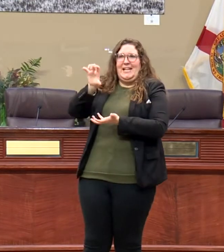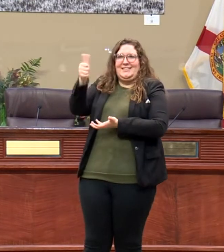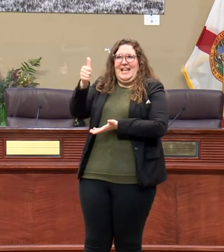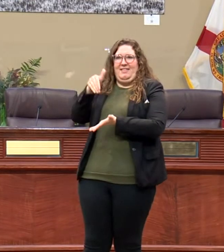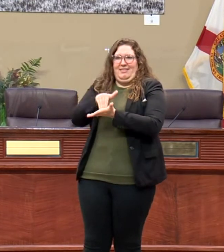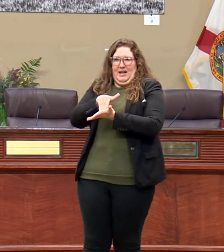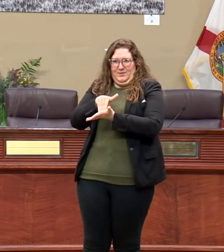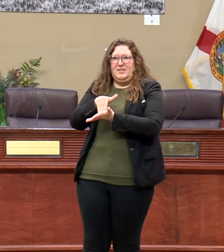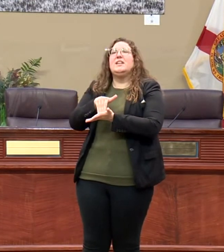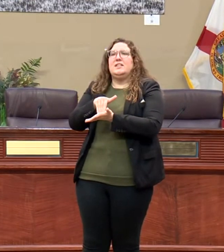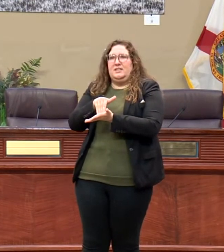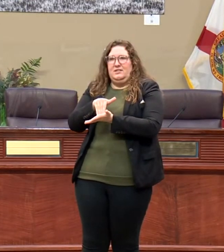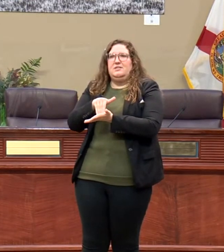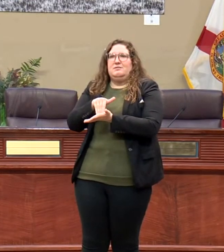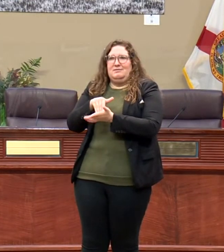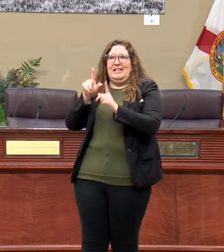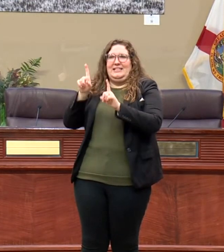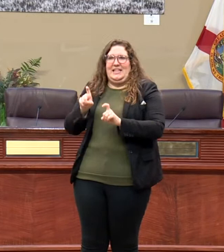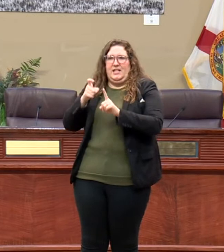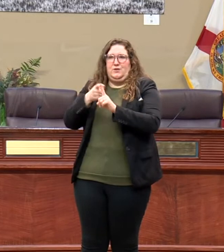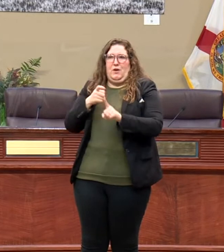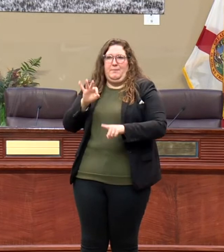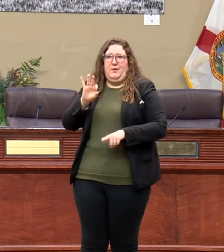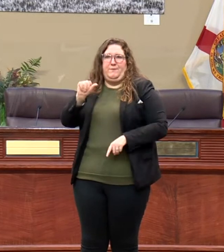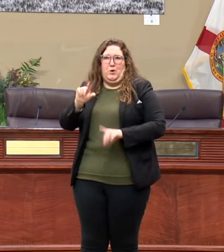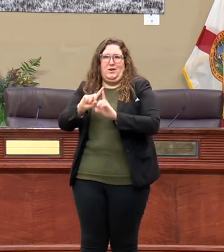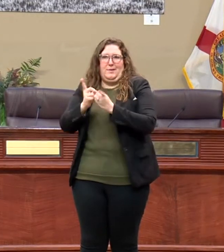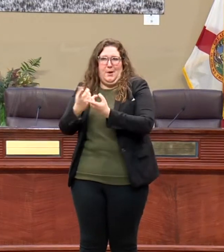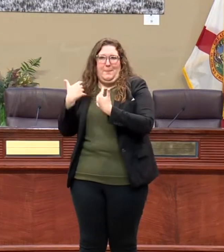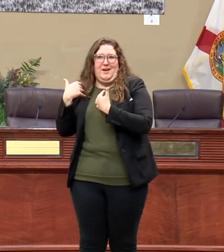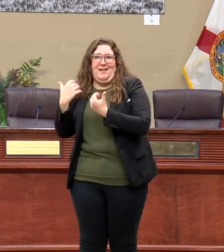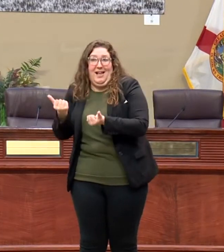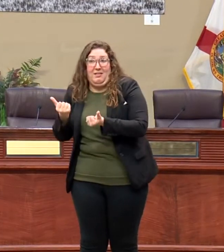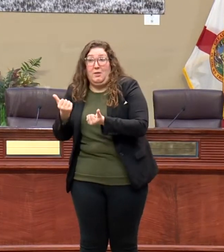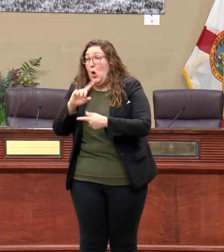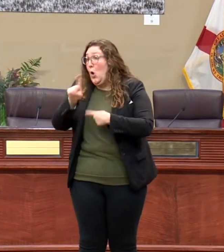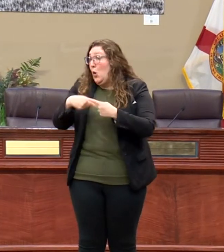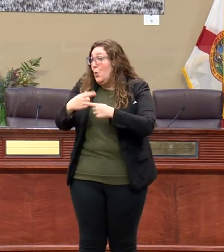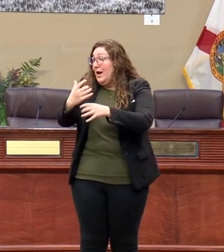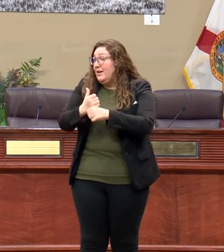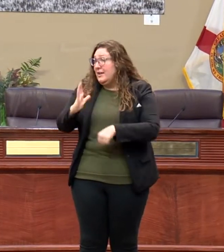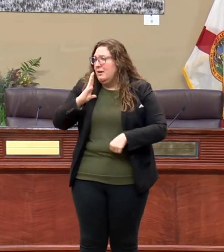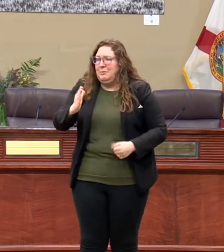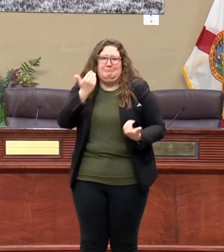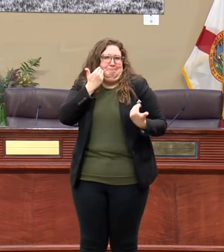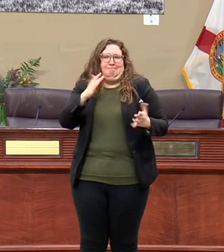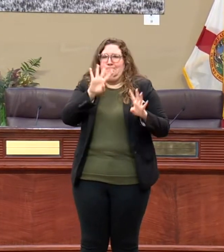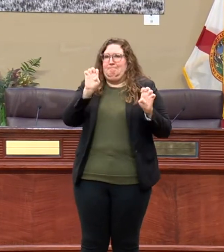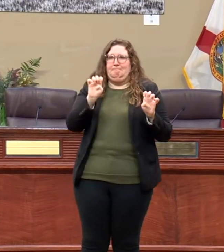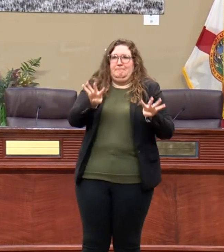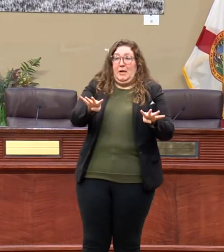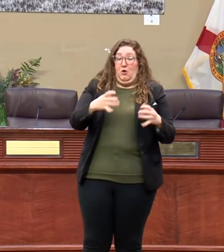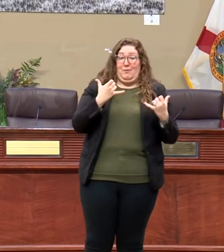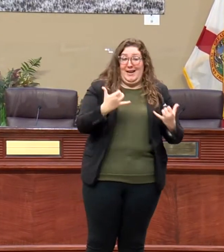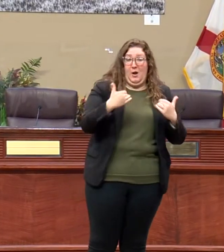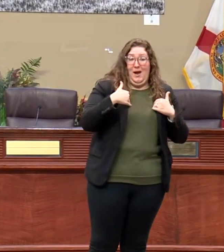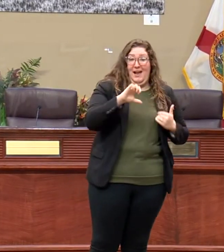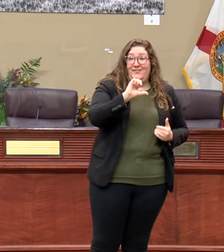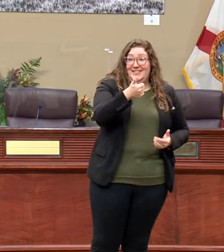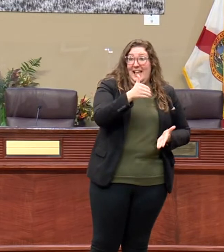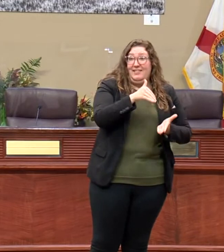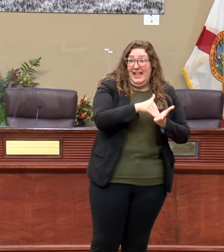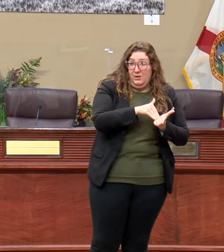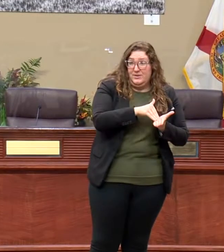the state, from the Florida Department of Health. So there's no ETA on those, but we look forward to those. We have 10,000 right now that are